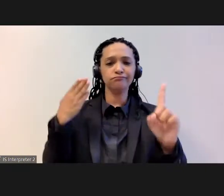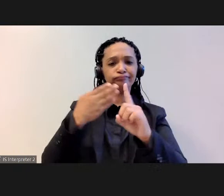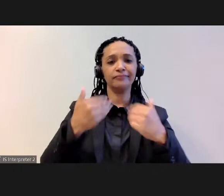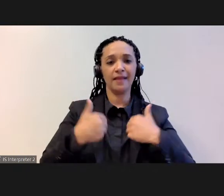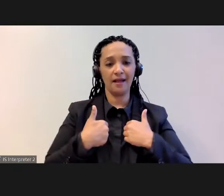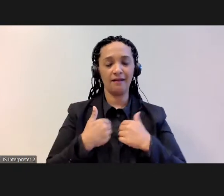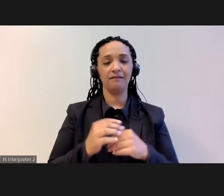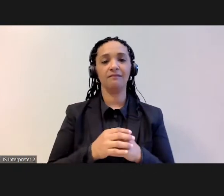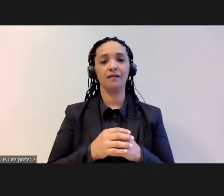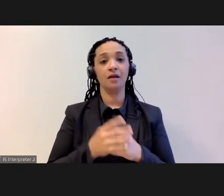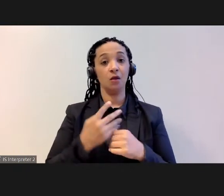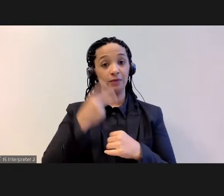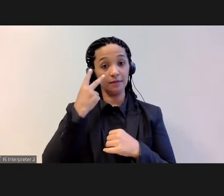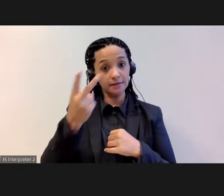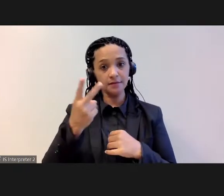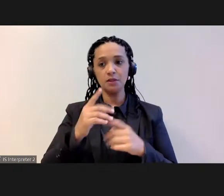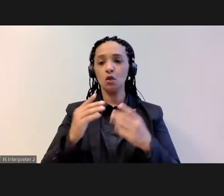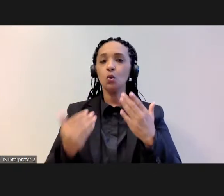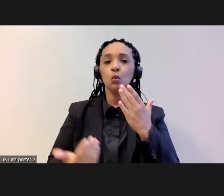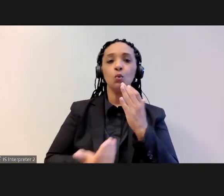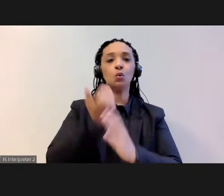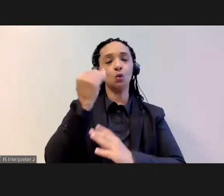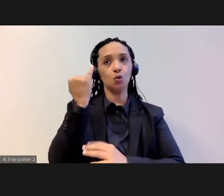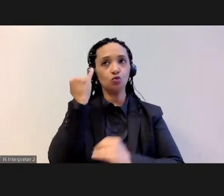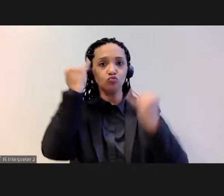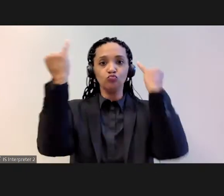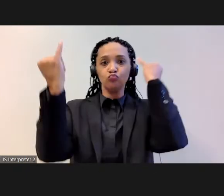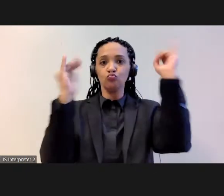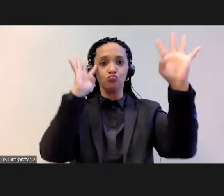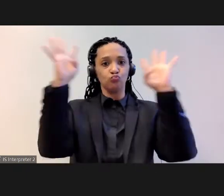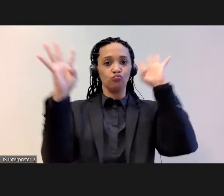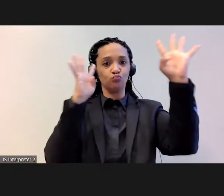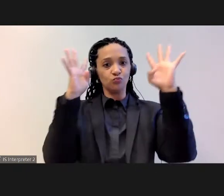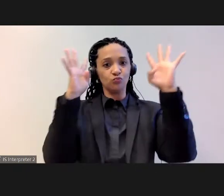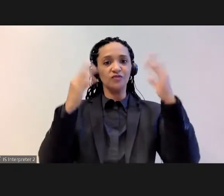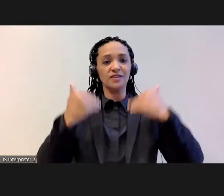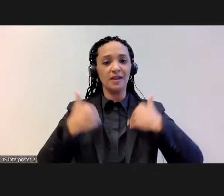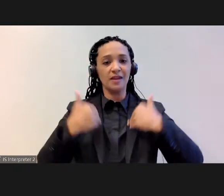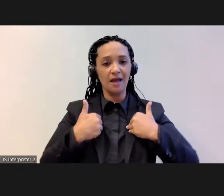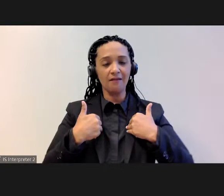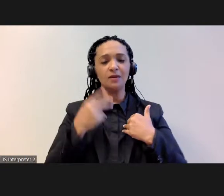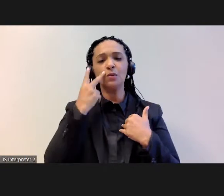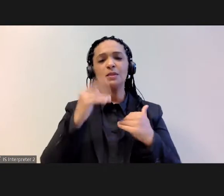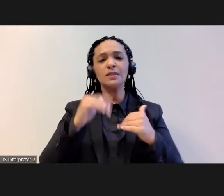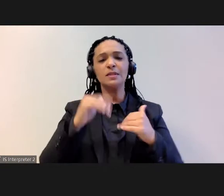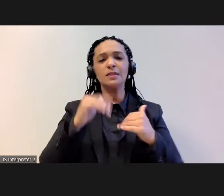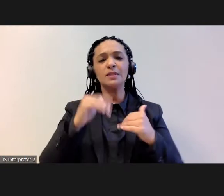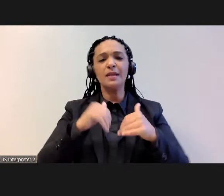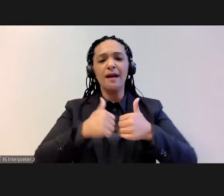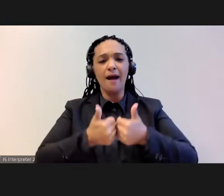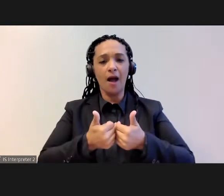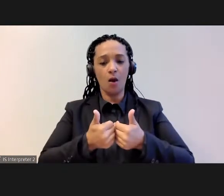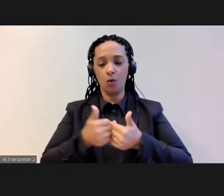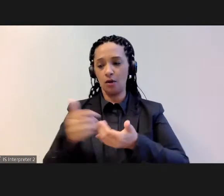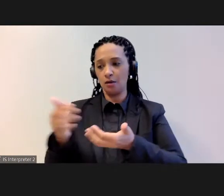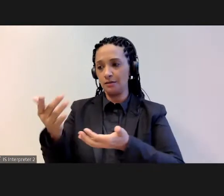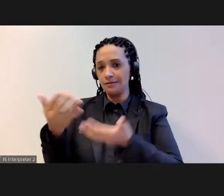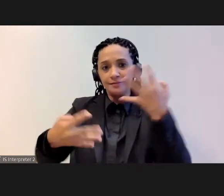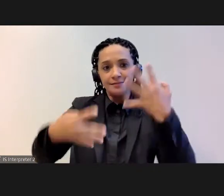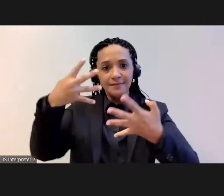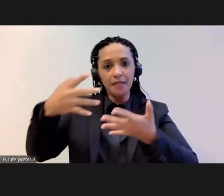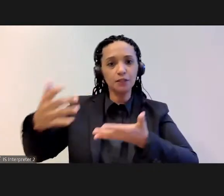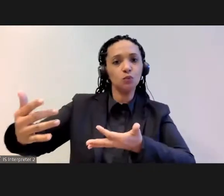support innovations on how data can actually be, jointly collected, jointly stored,